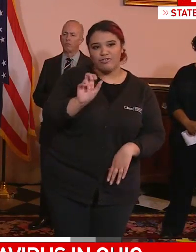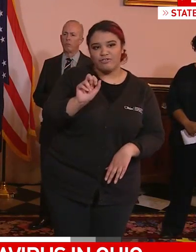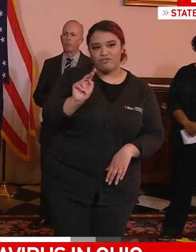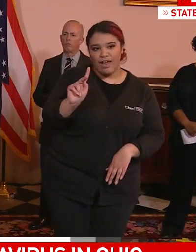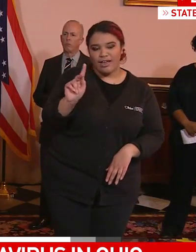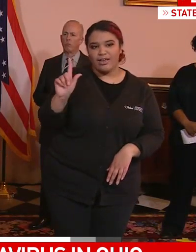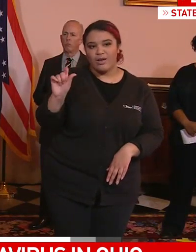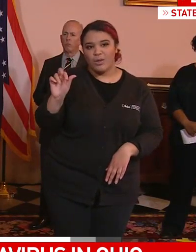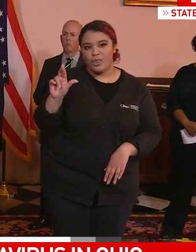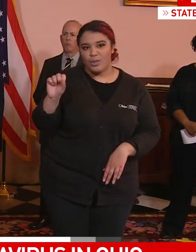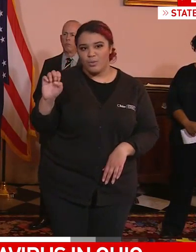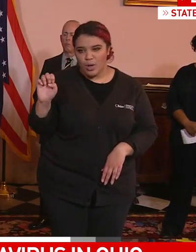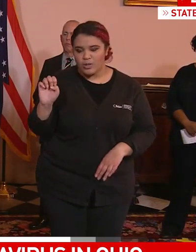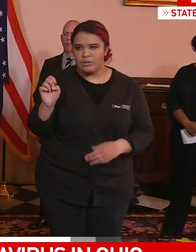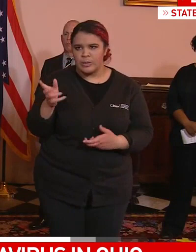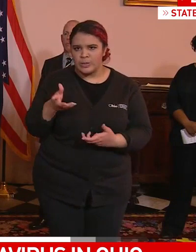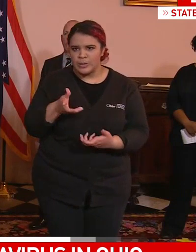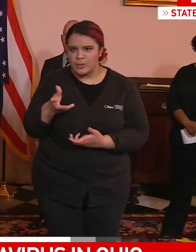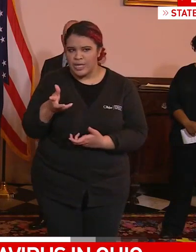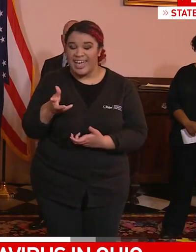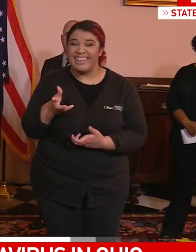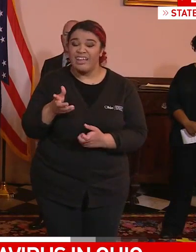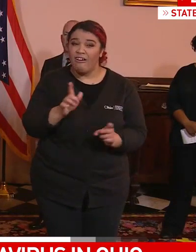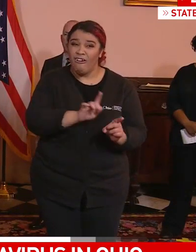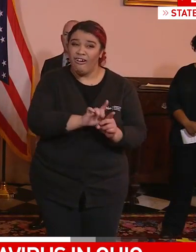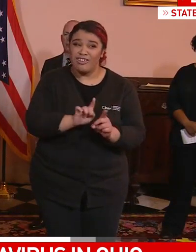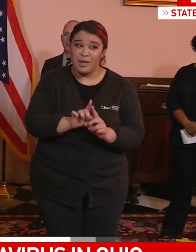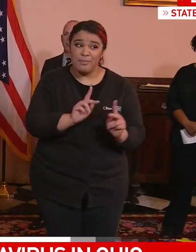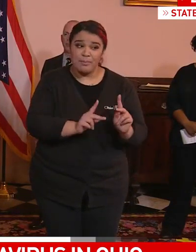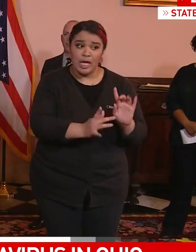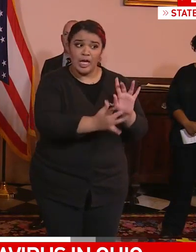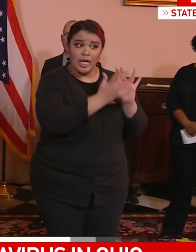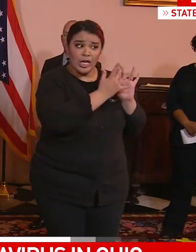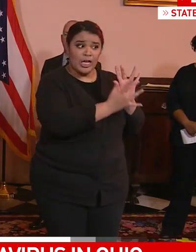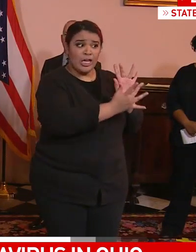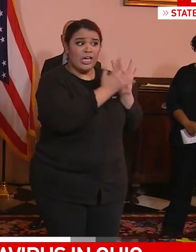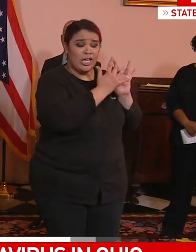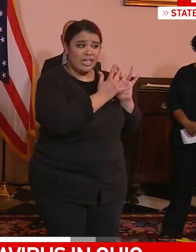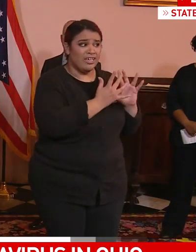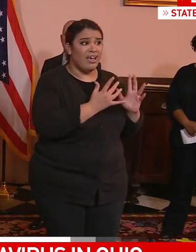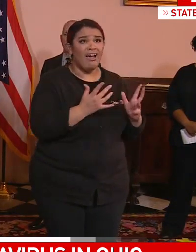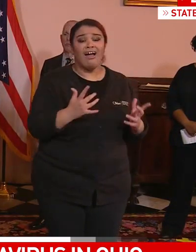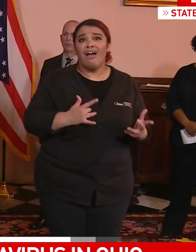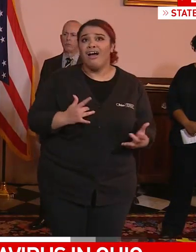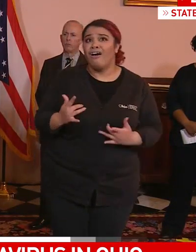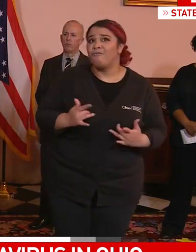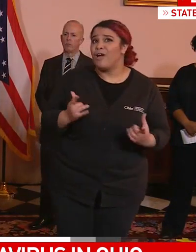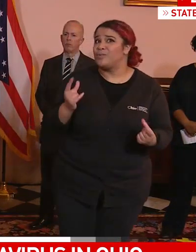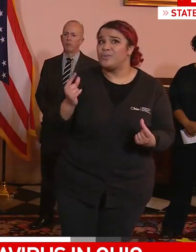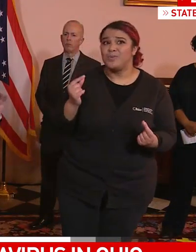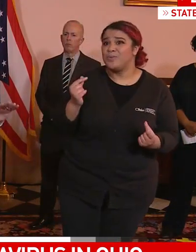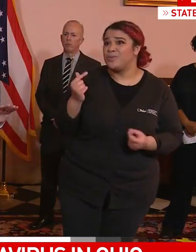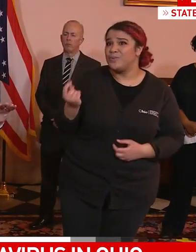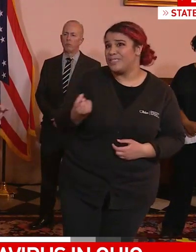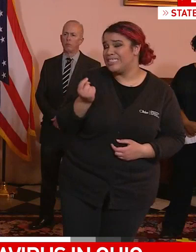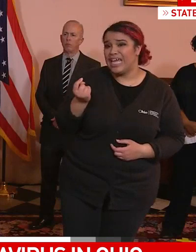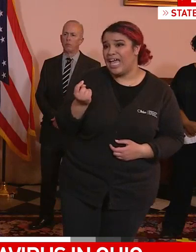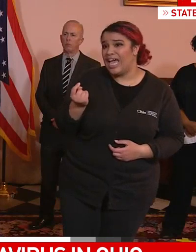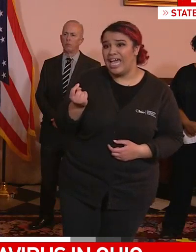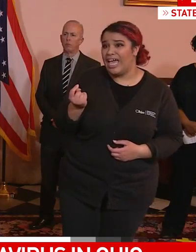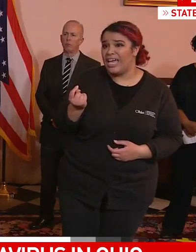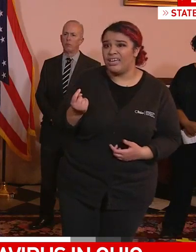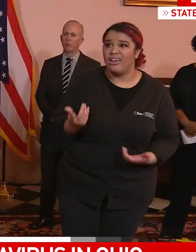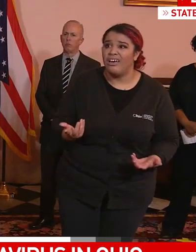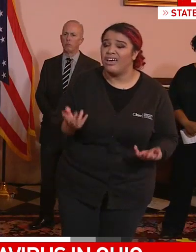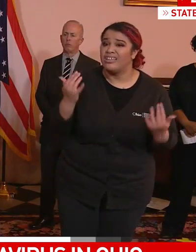indications from people as they contemplated what they were going to do the next day. And at this point, they no longer could get an